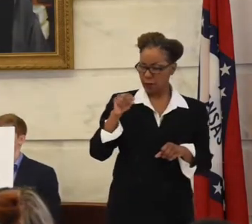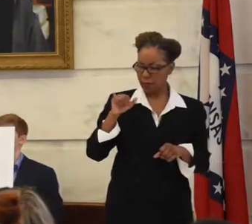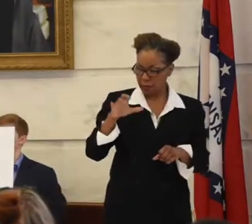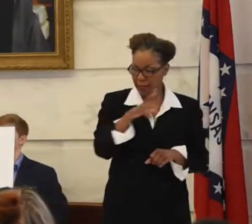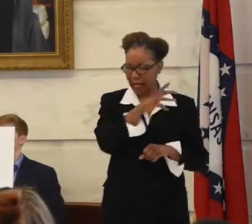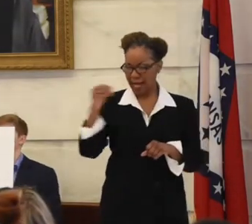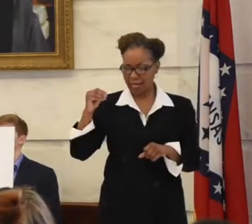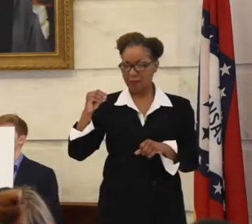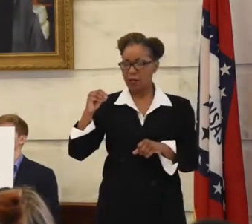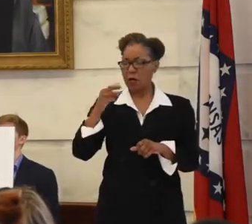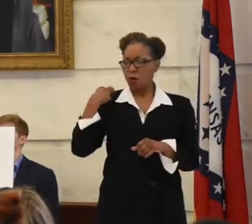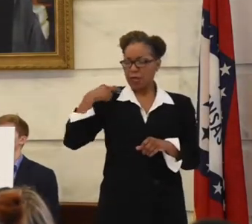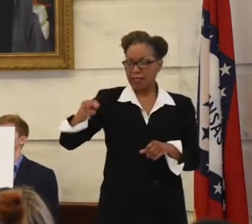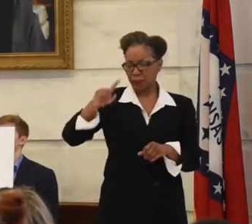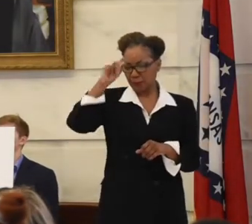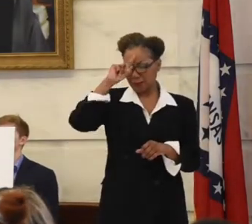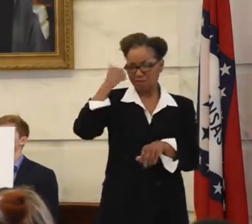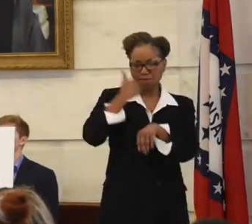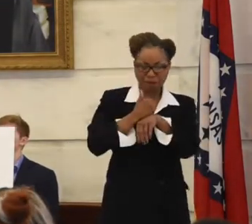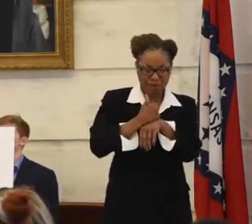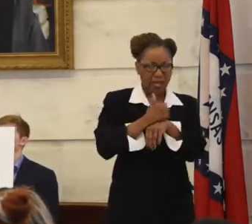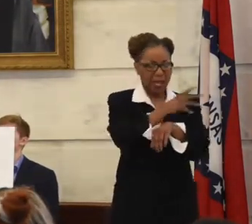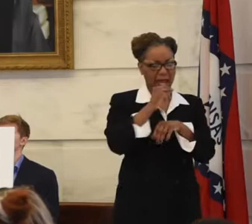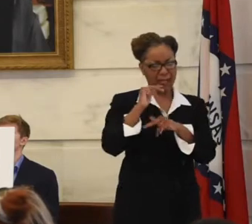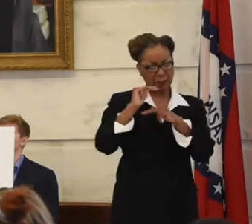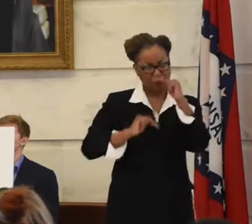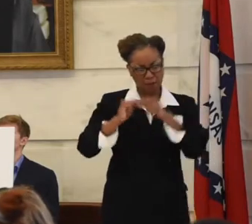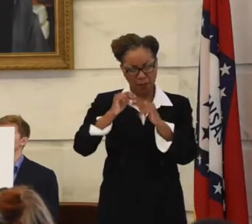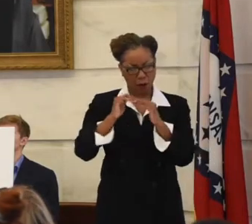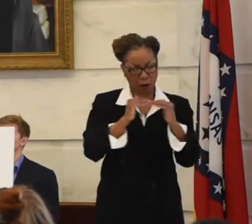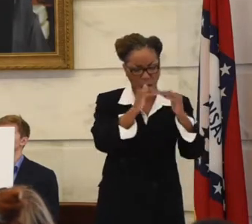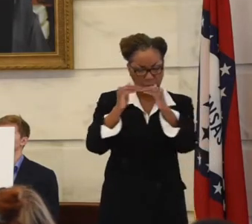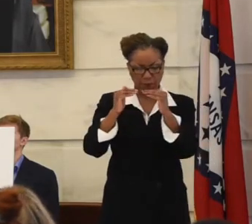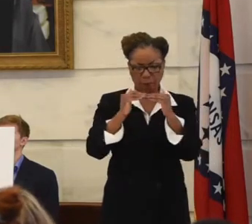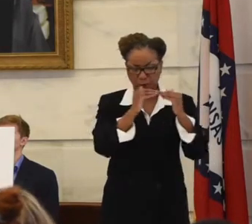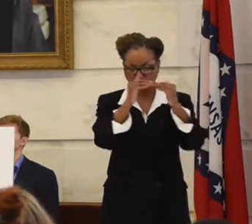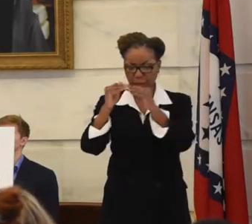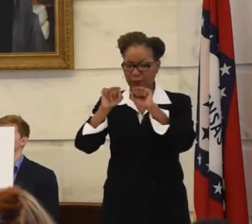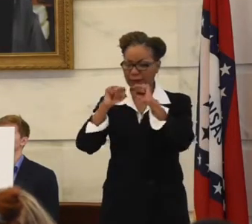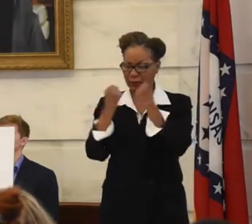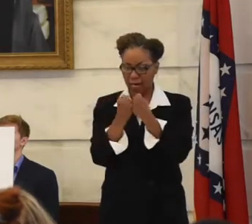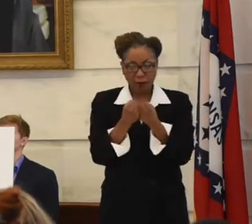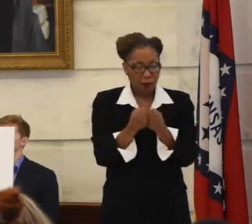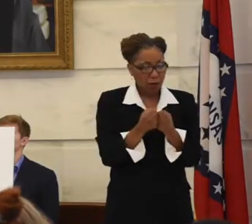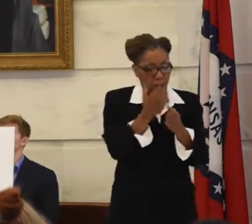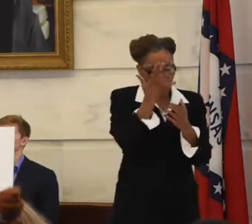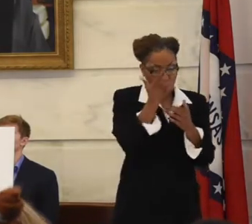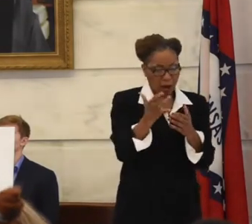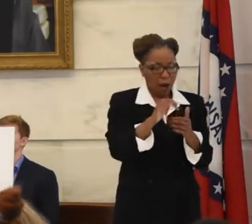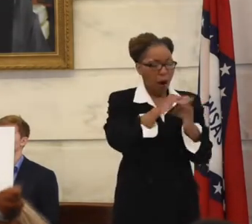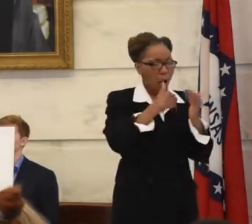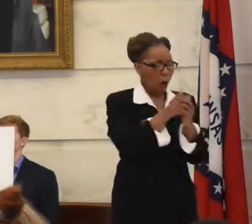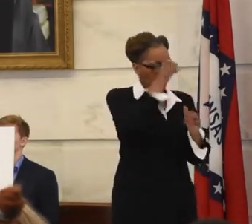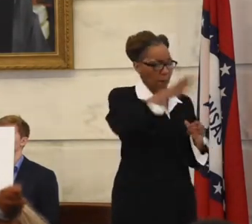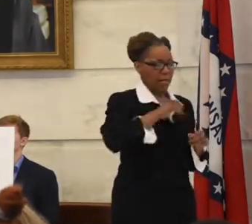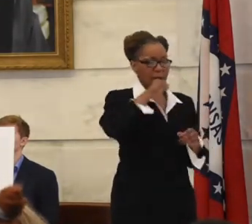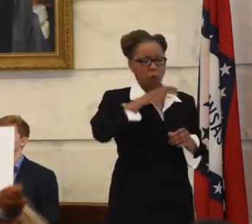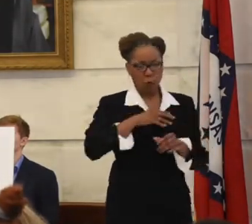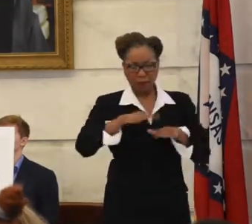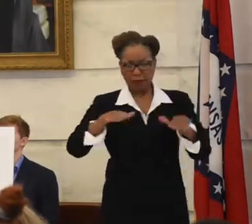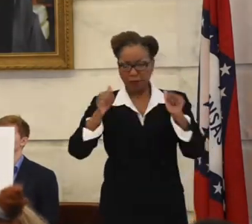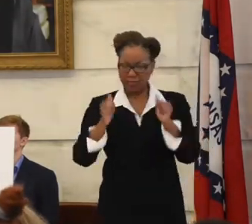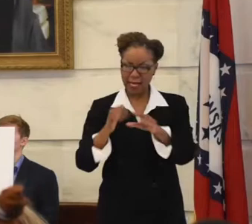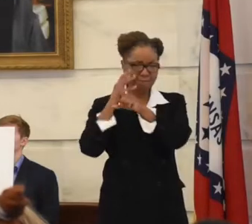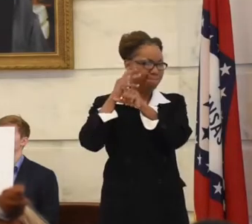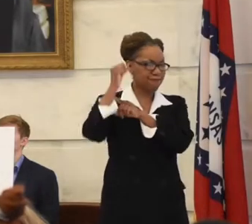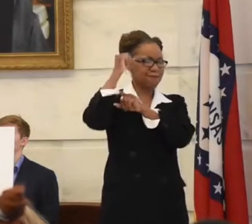religious bias, and to build an equitable and just society so that all men, women, and children can